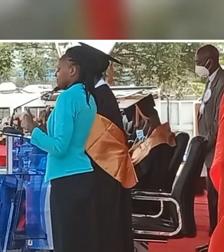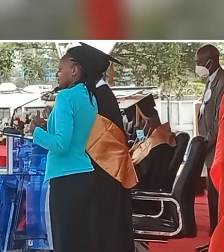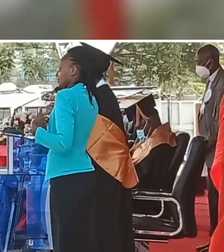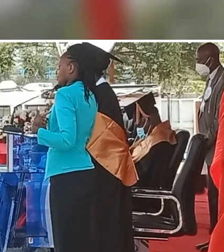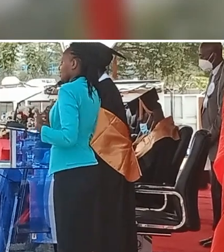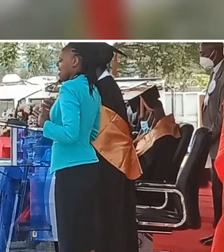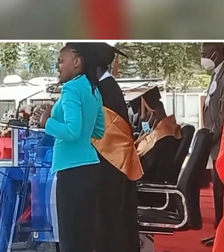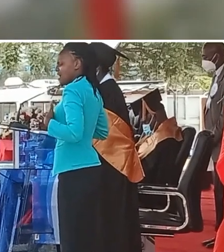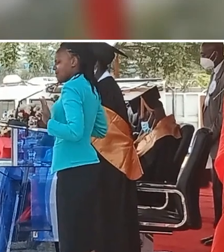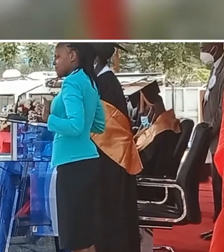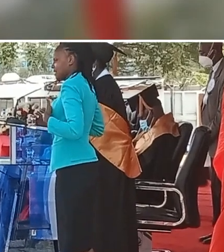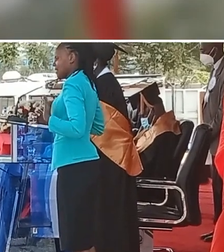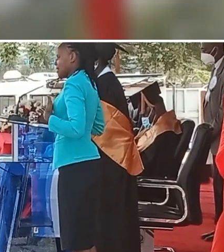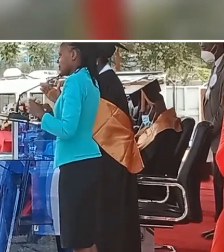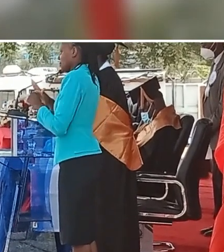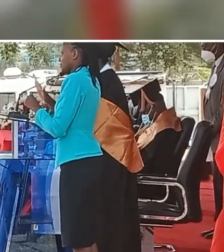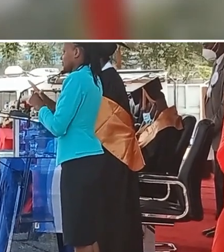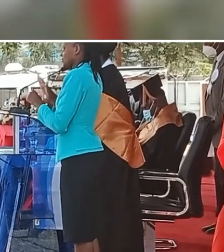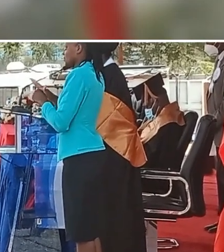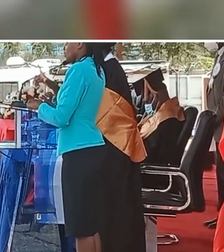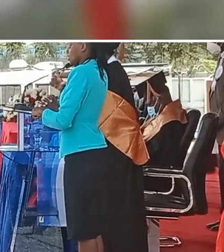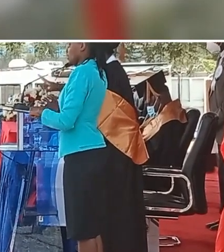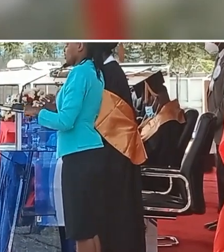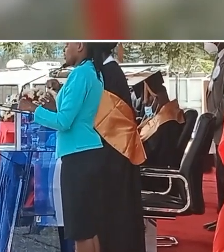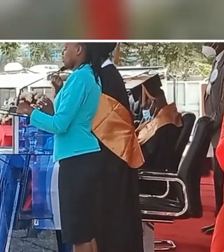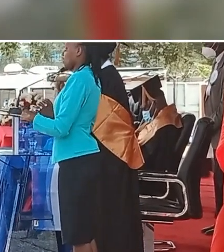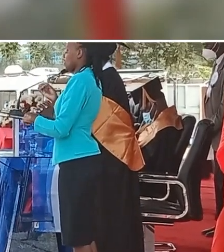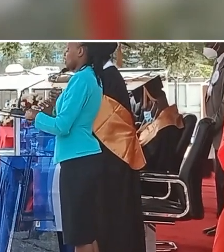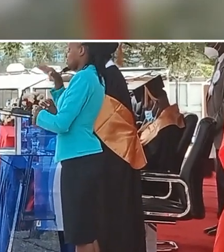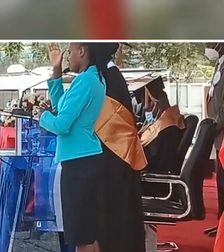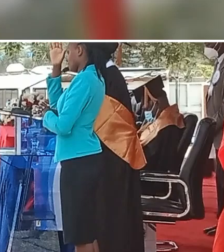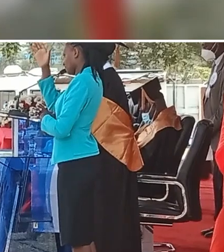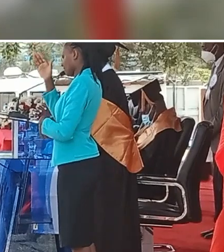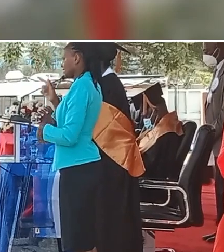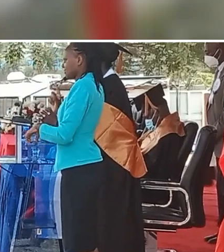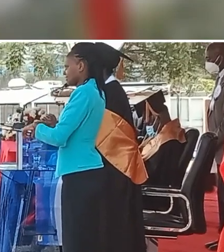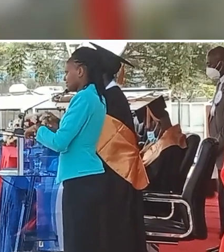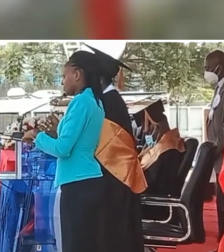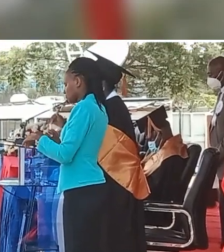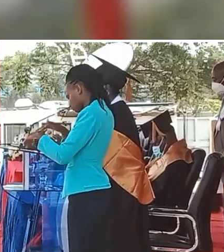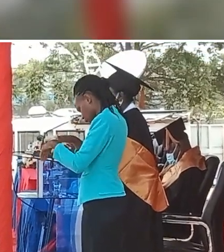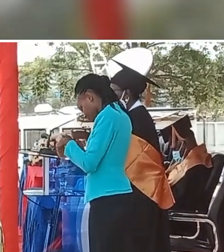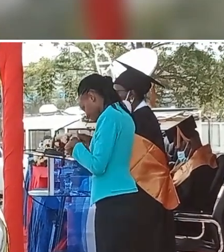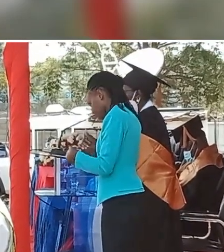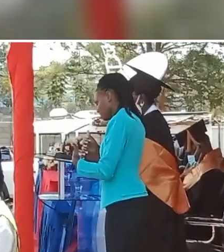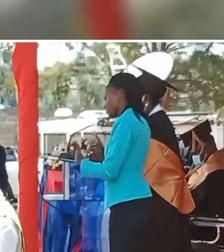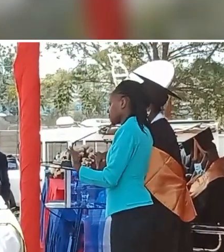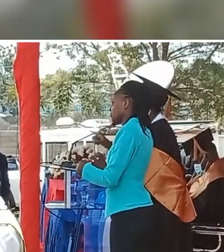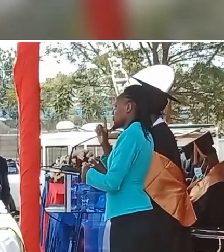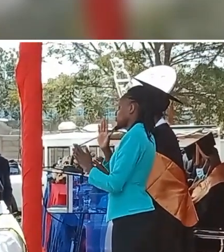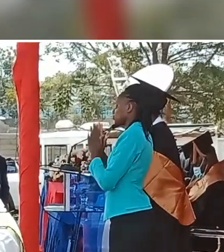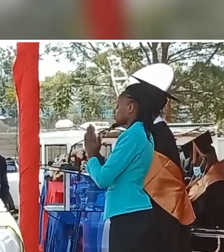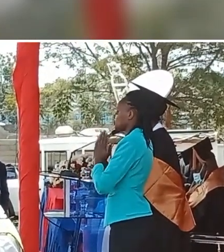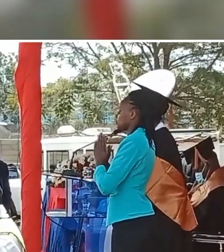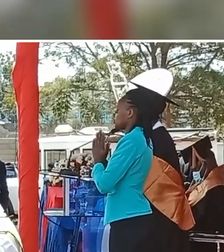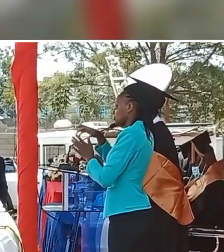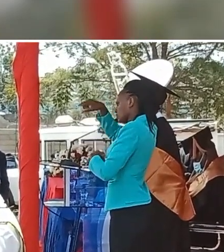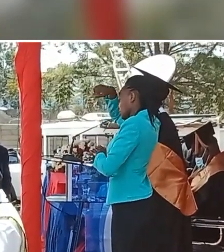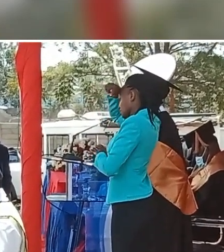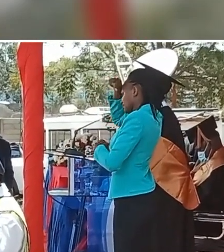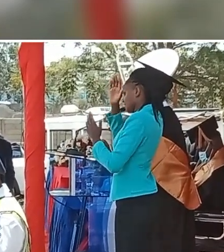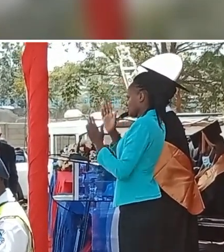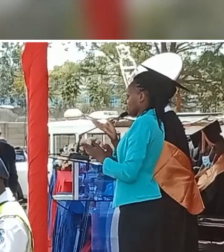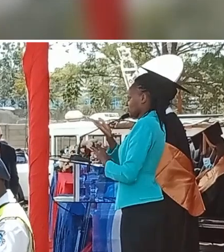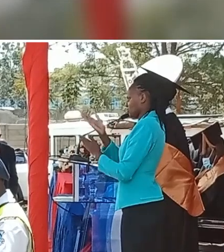such gratitude, O God. And Lord, our Father, even as we bow down before you, we want to pray for these graduates this